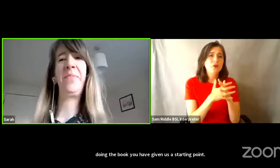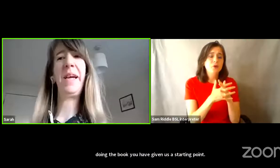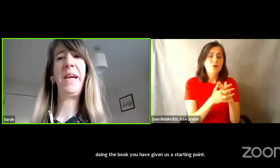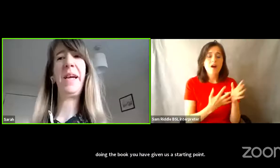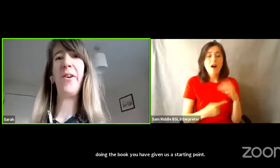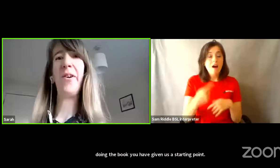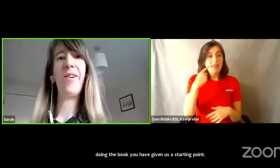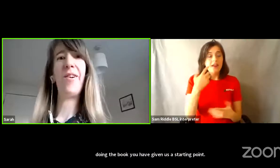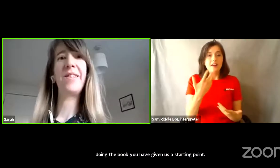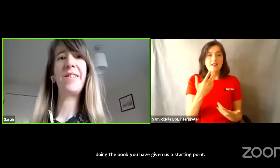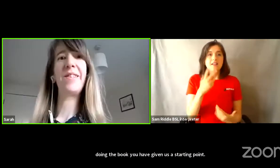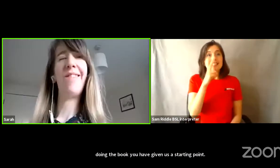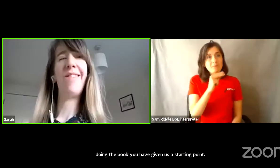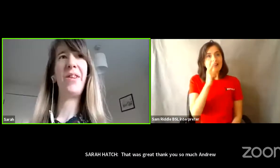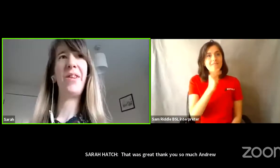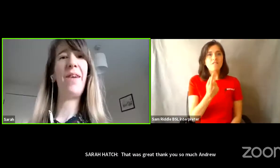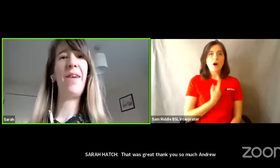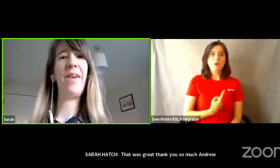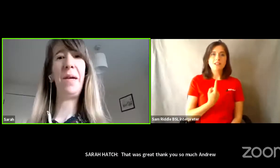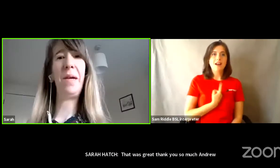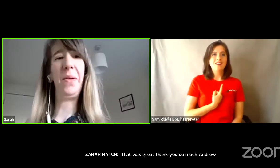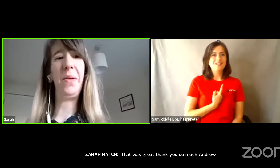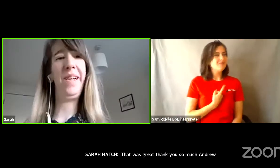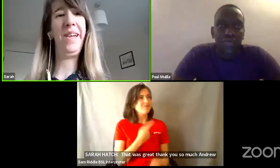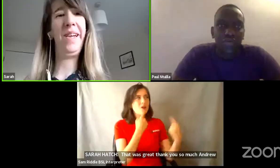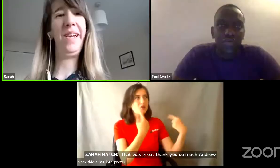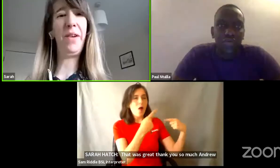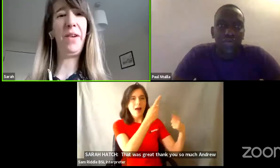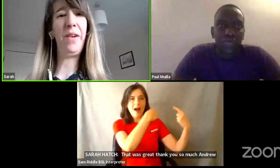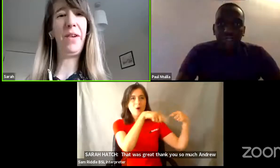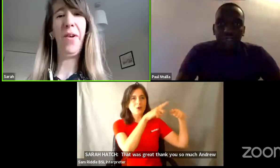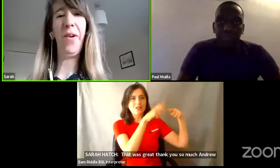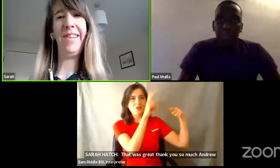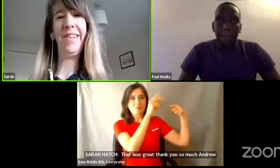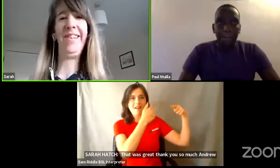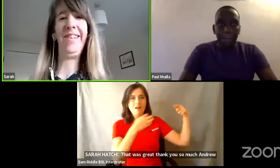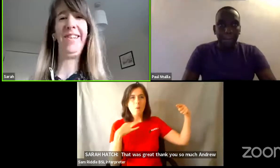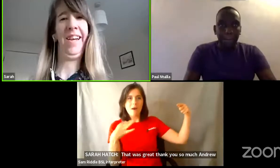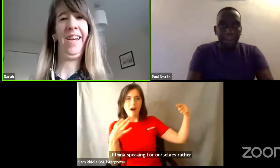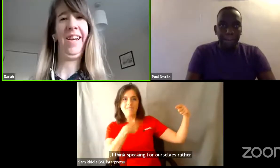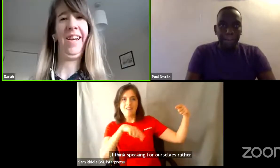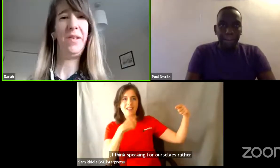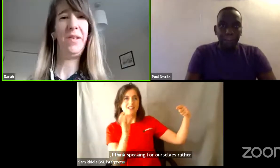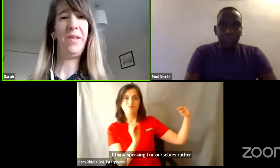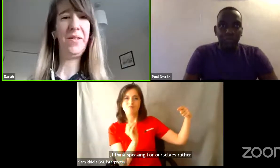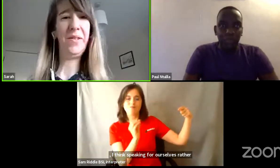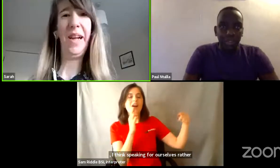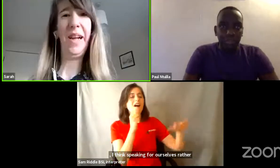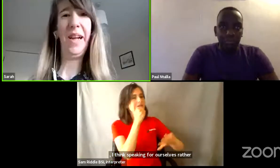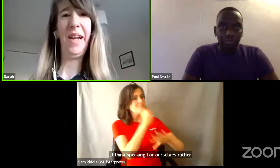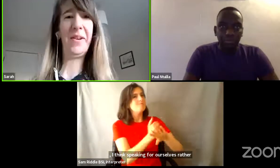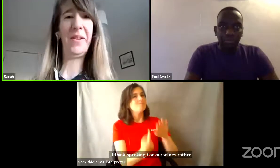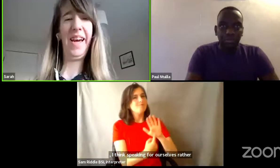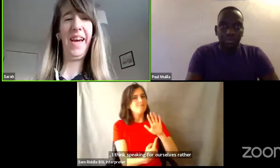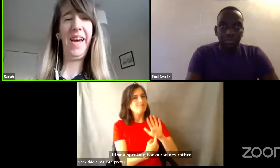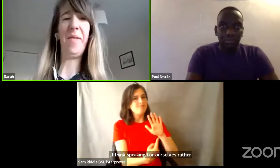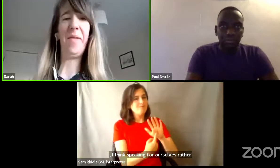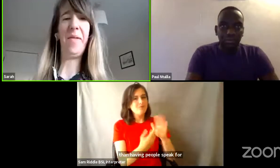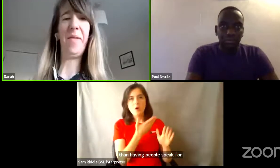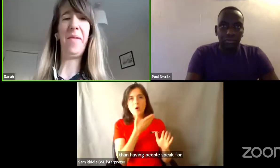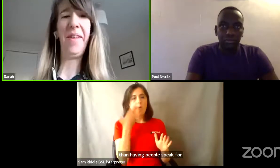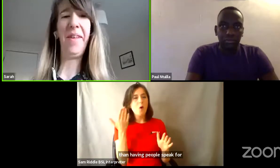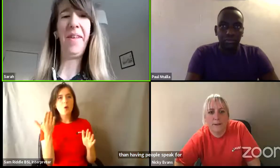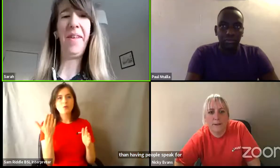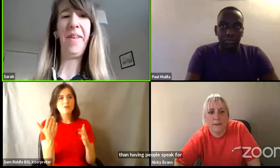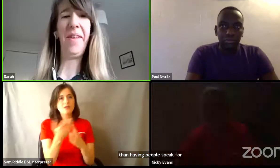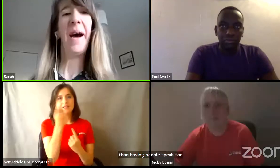speaking for ourselves rather than having people speak for us is fundamental, really. We're not going to get anywhere